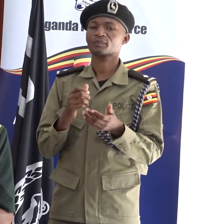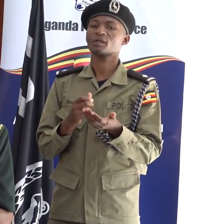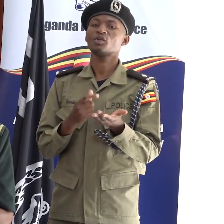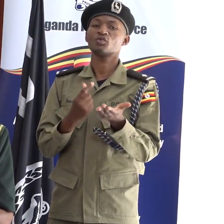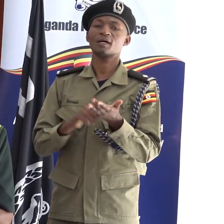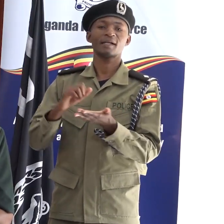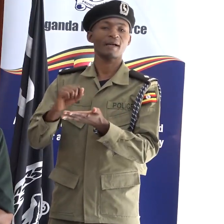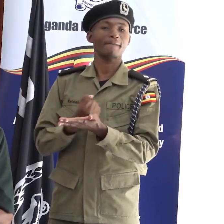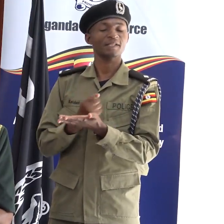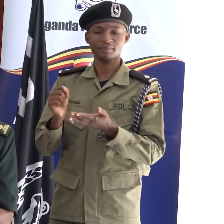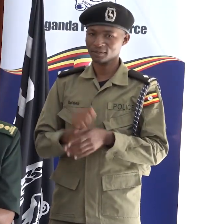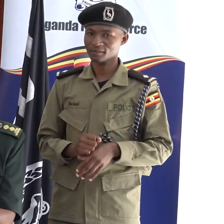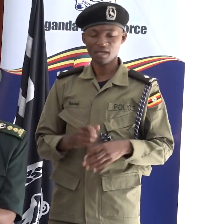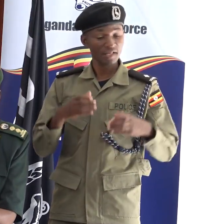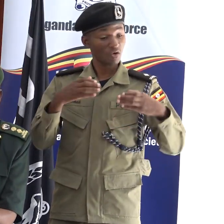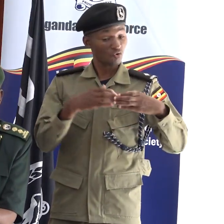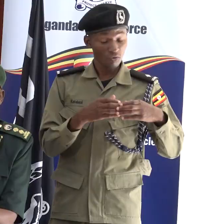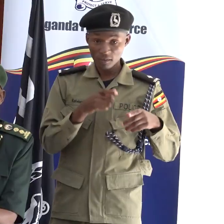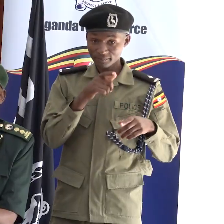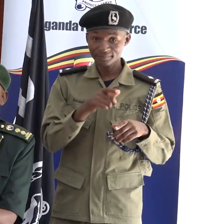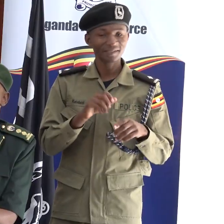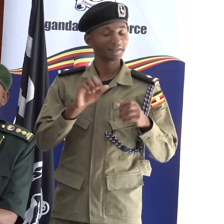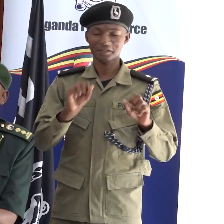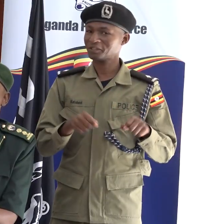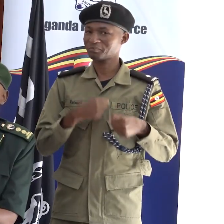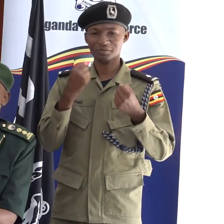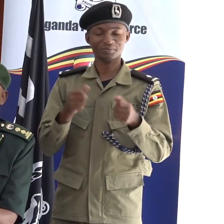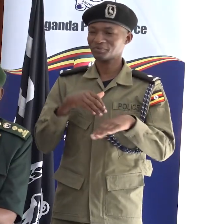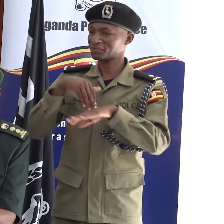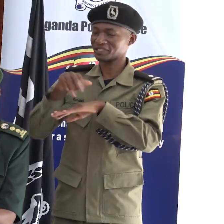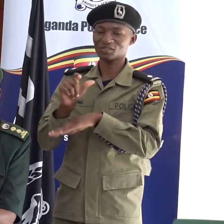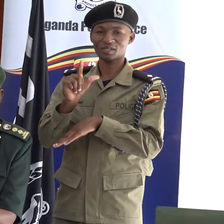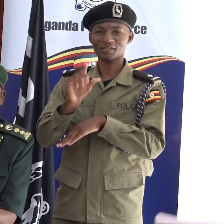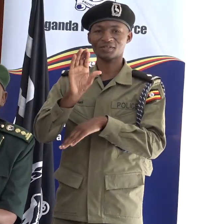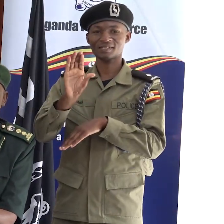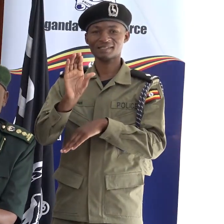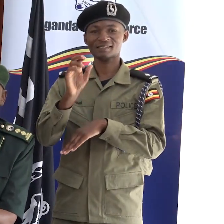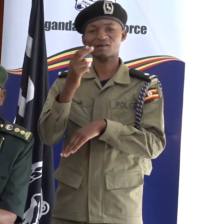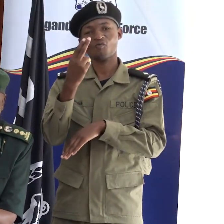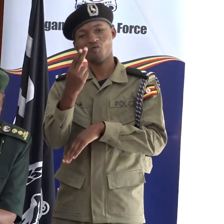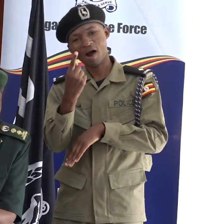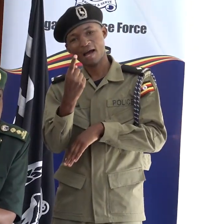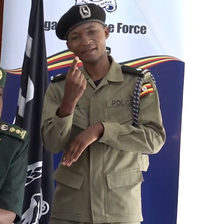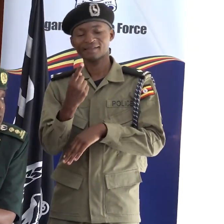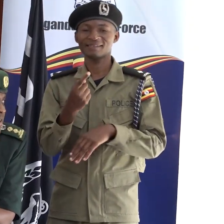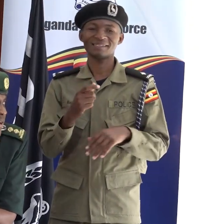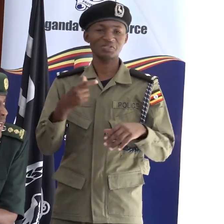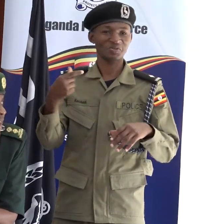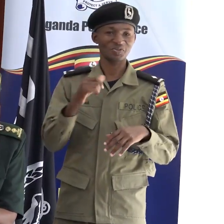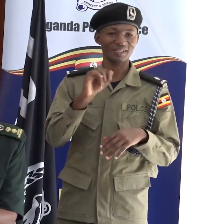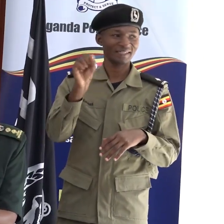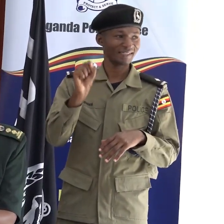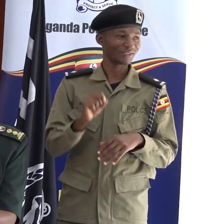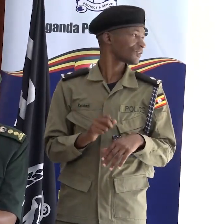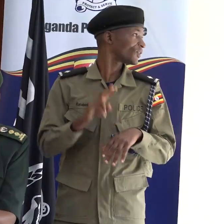to grant. We are not asking these ones to go to LC 1, 2, 3, and GISO. No. This